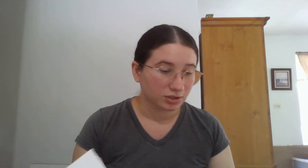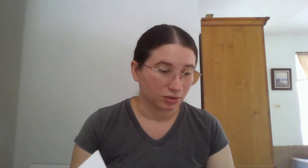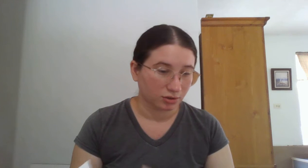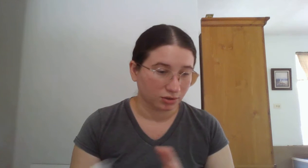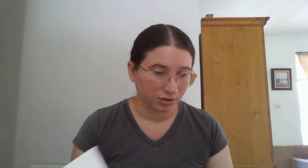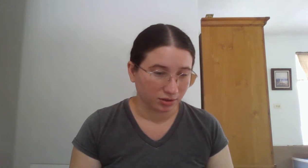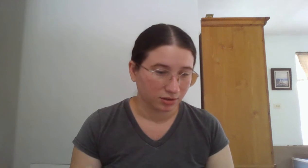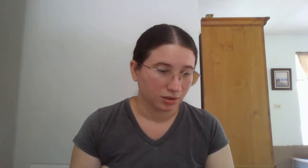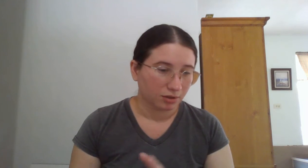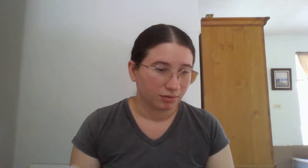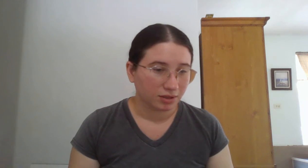this earlier.